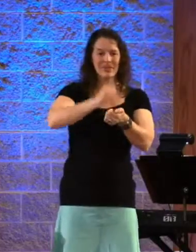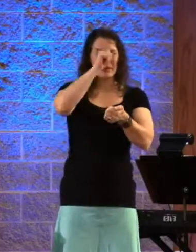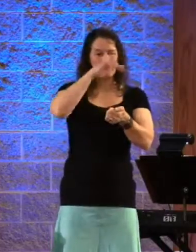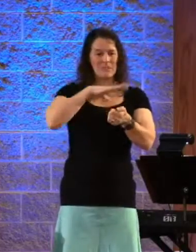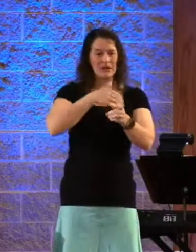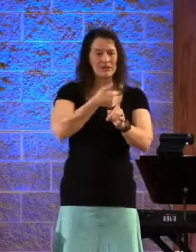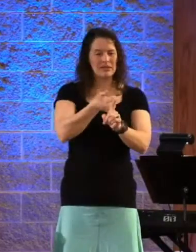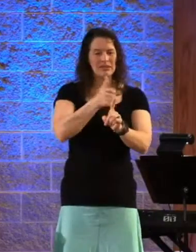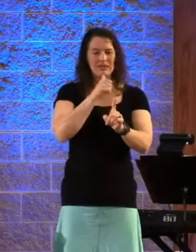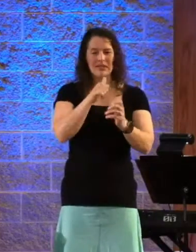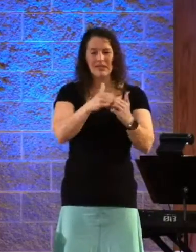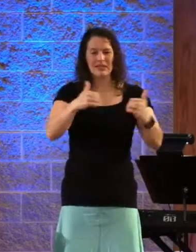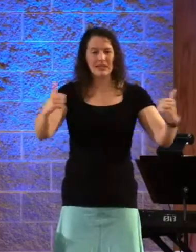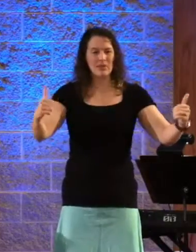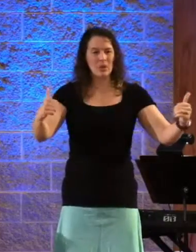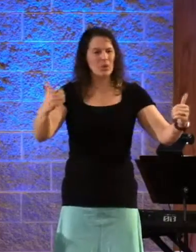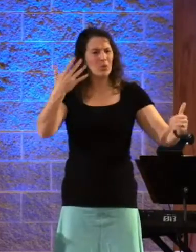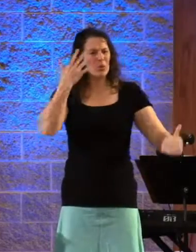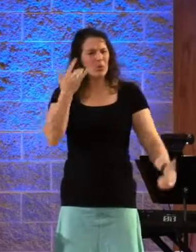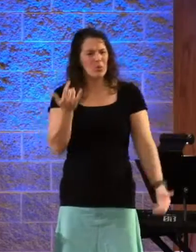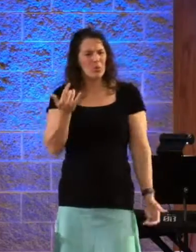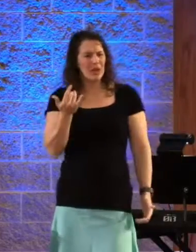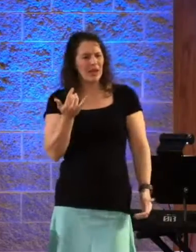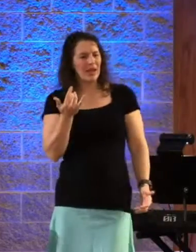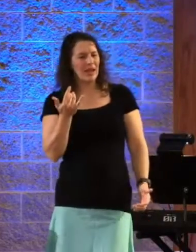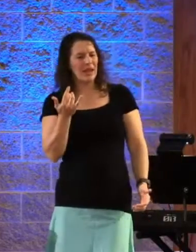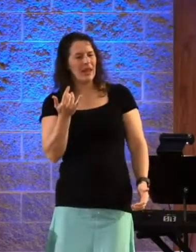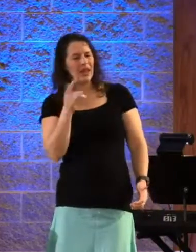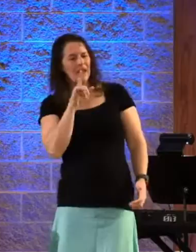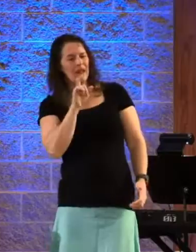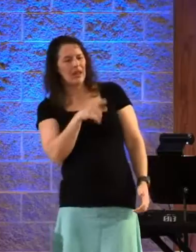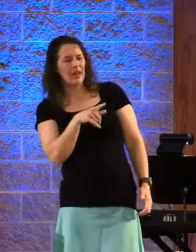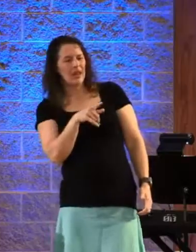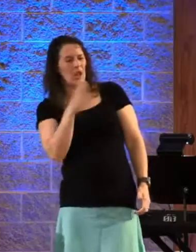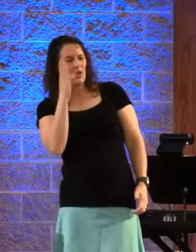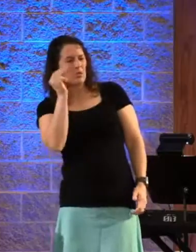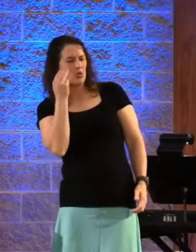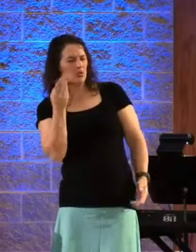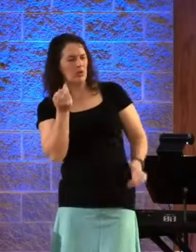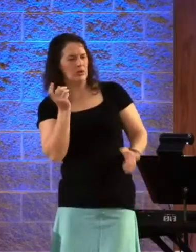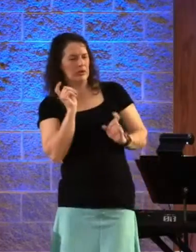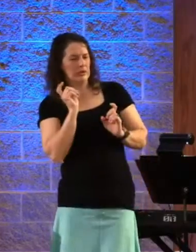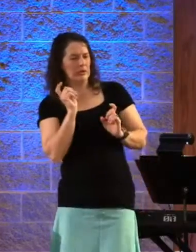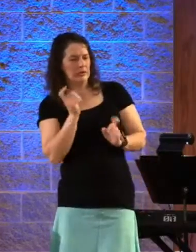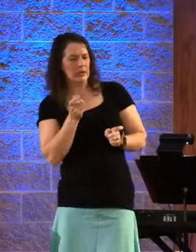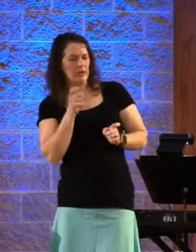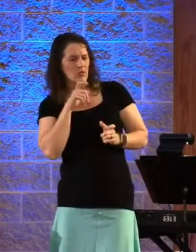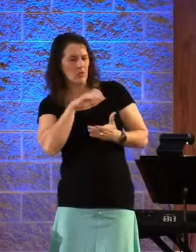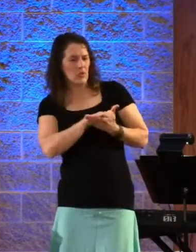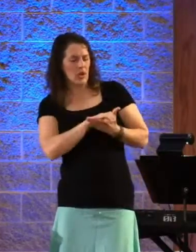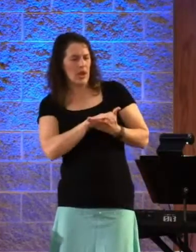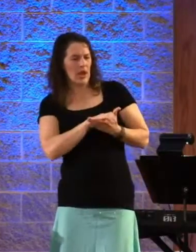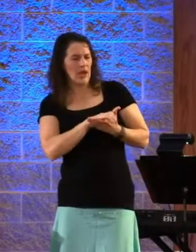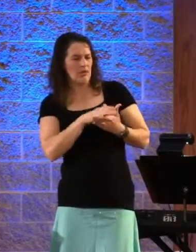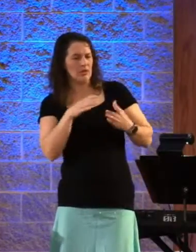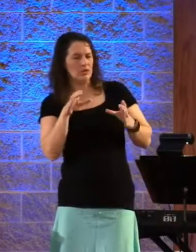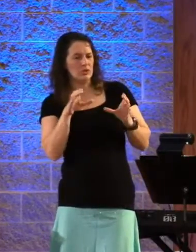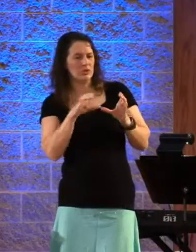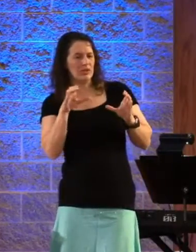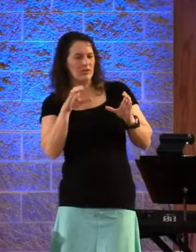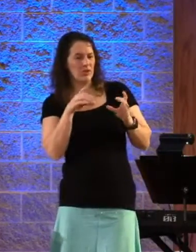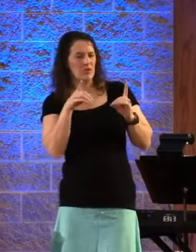Why then, they asked, did Moses command a man to give his wife a certificate of divorce and send her away? Jesus